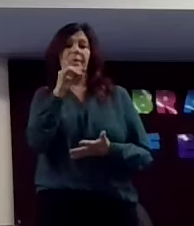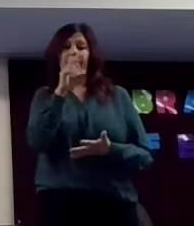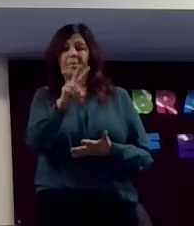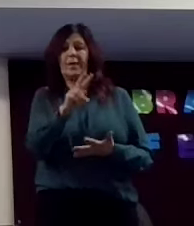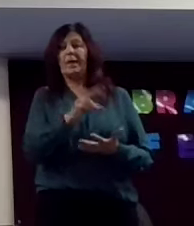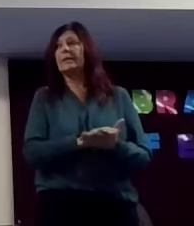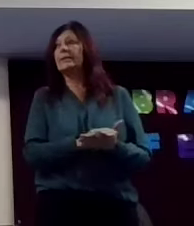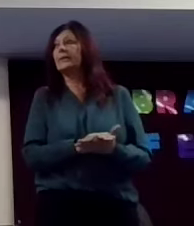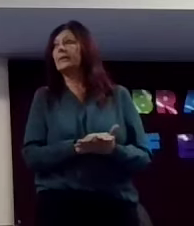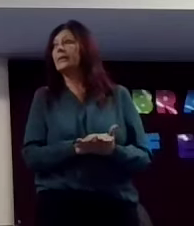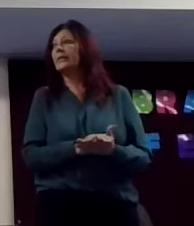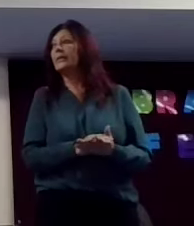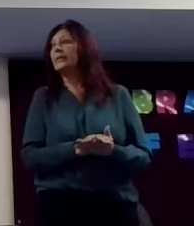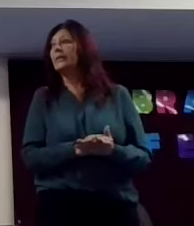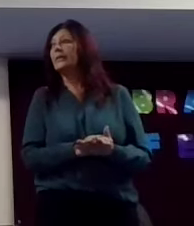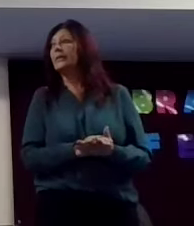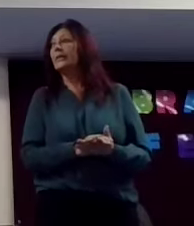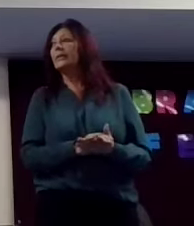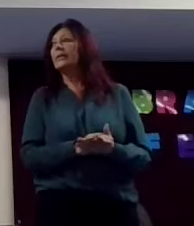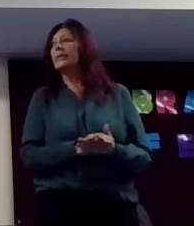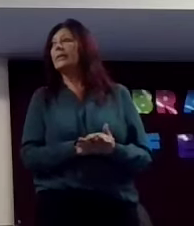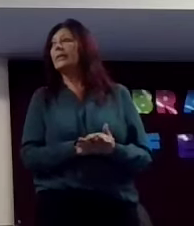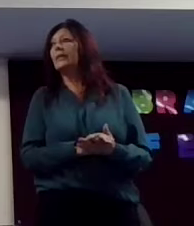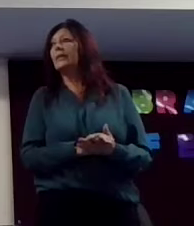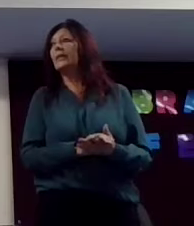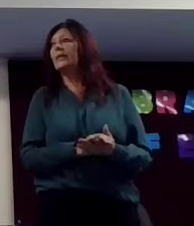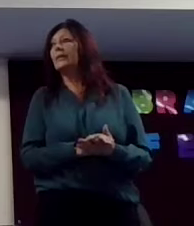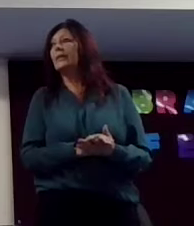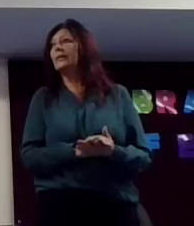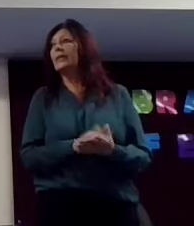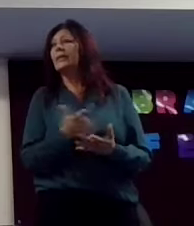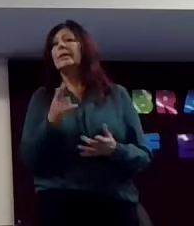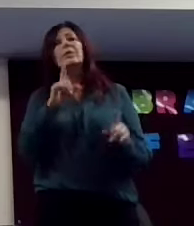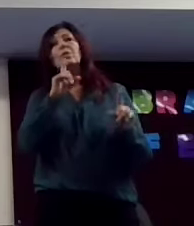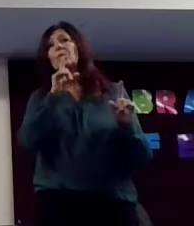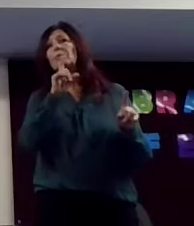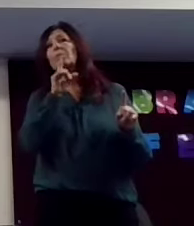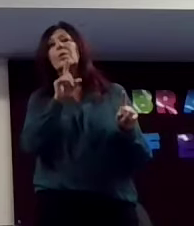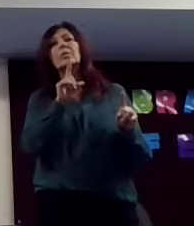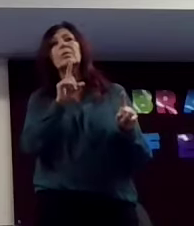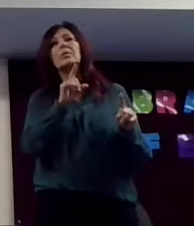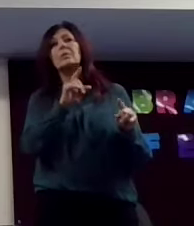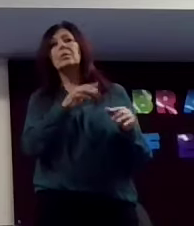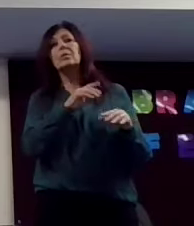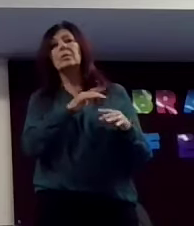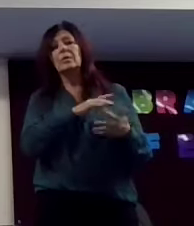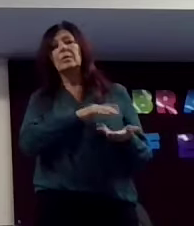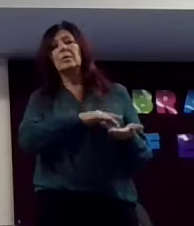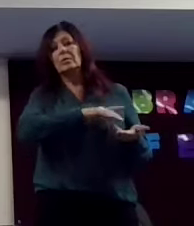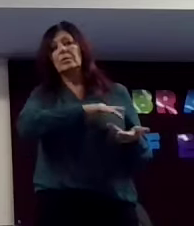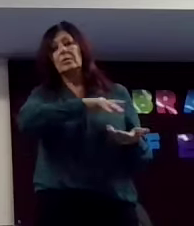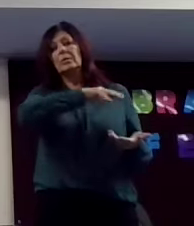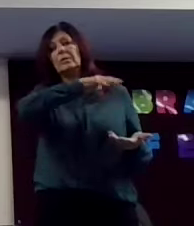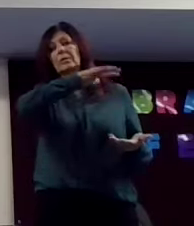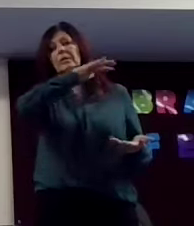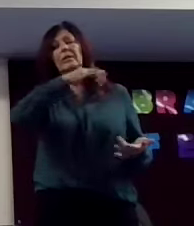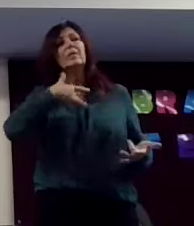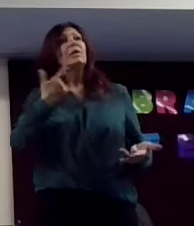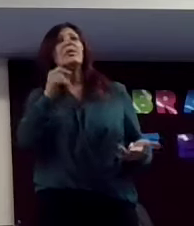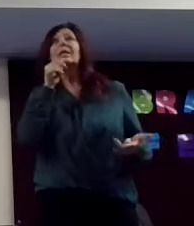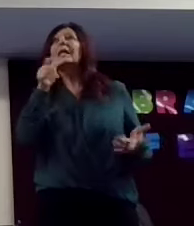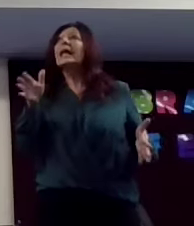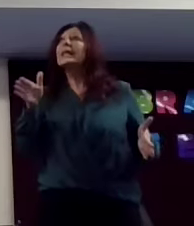that are basically the reports are piling up? And they feel like their voices